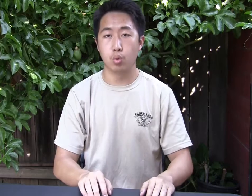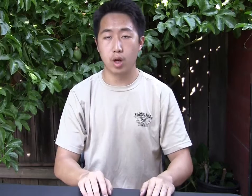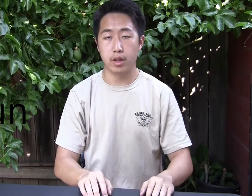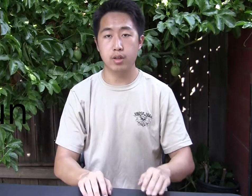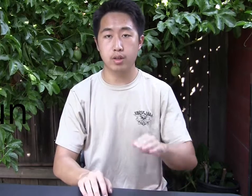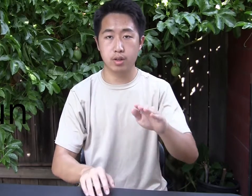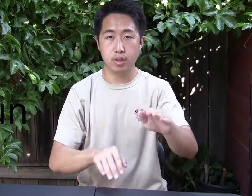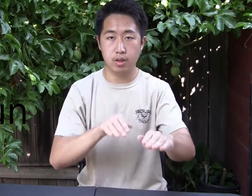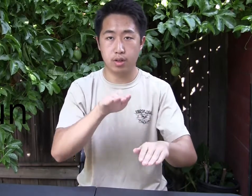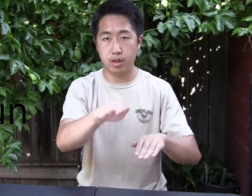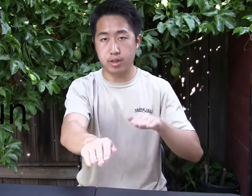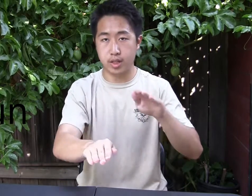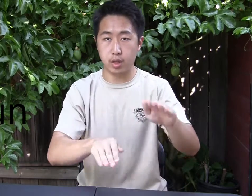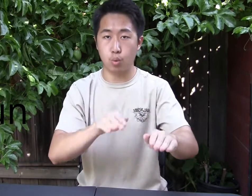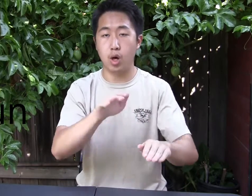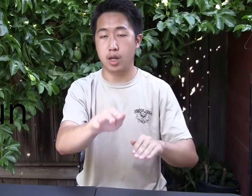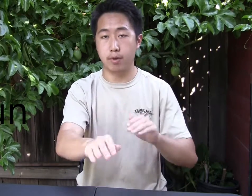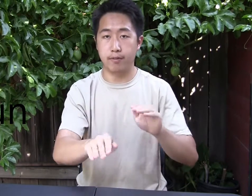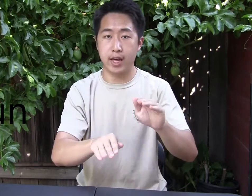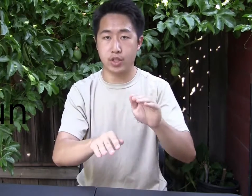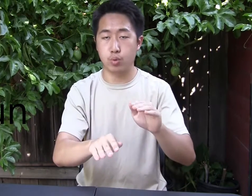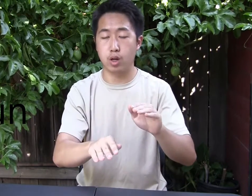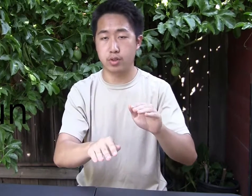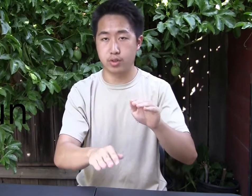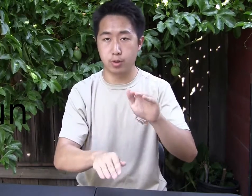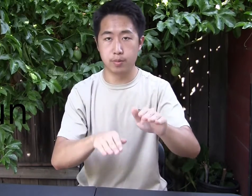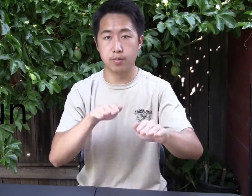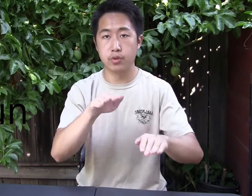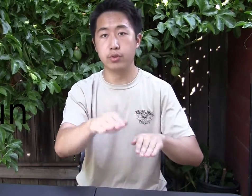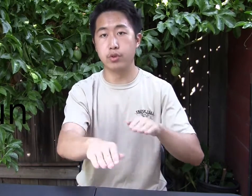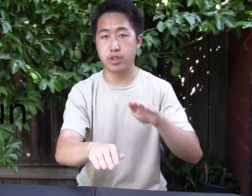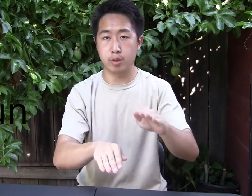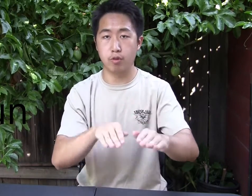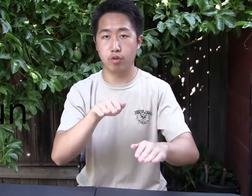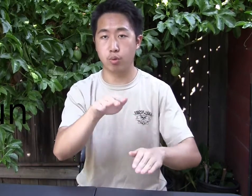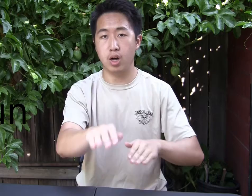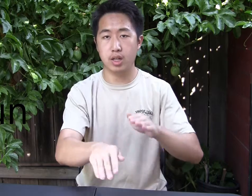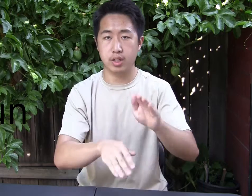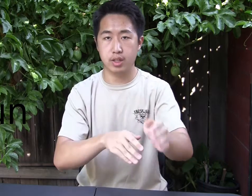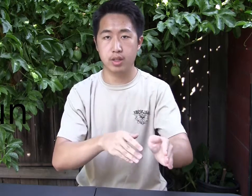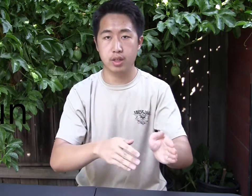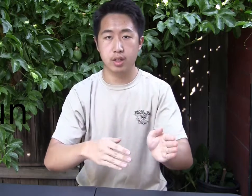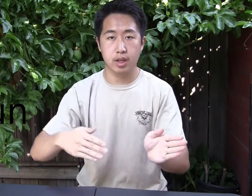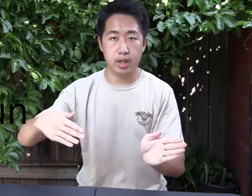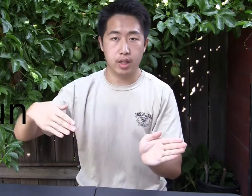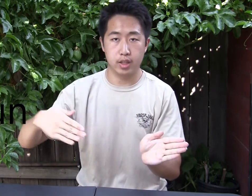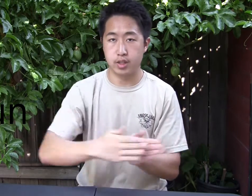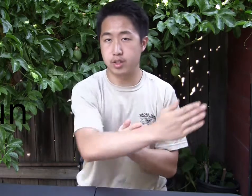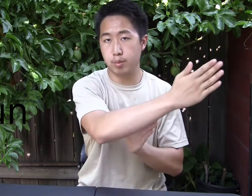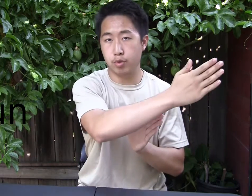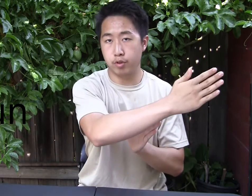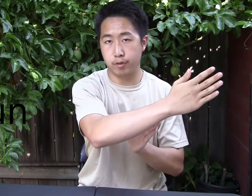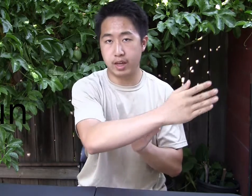Run is like a walk but fast walk, so do the symbol for walk and the symbol for